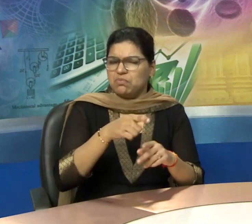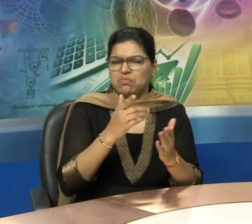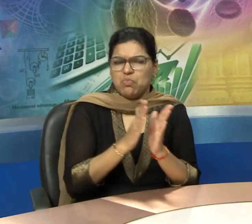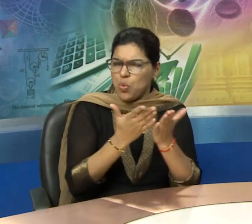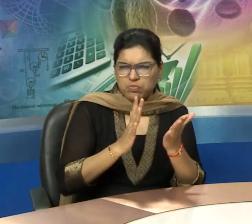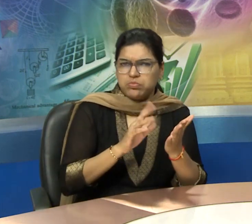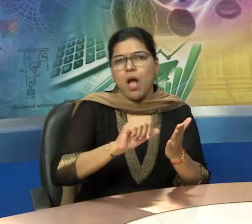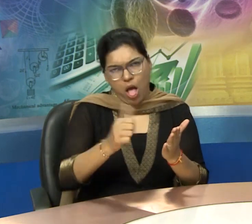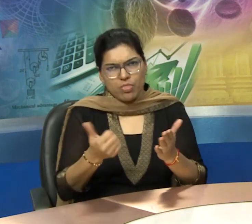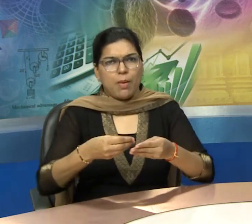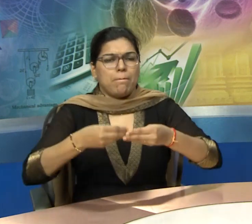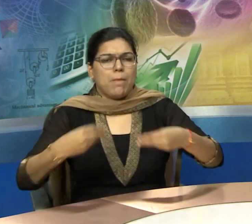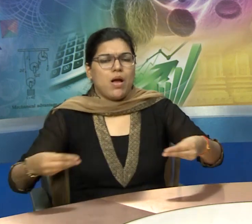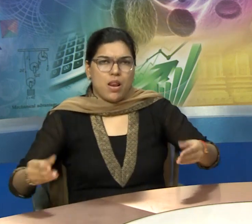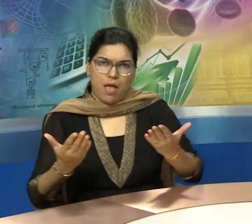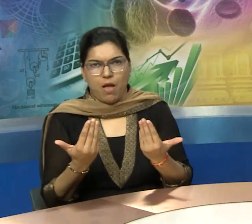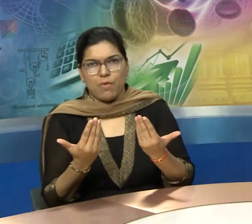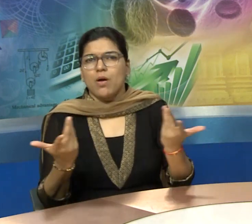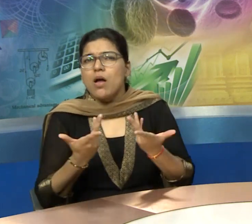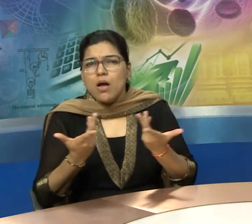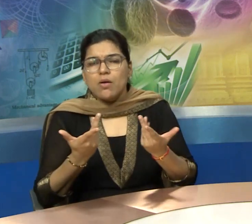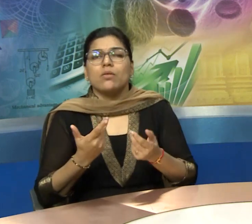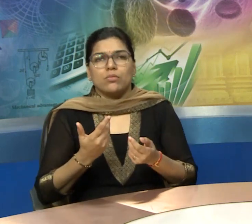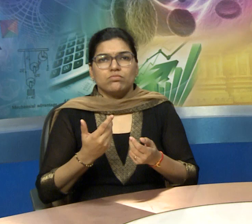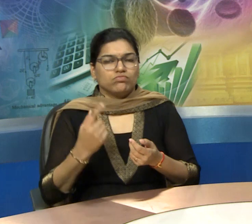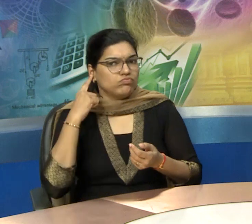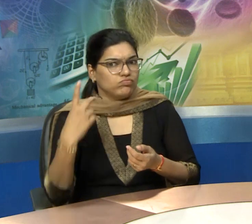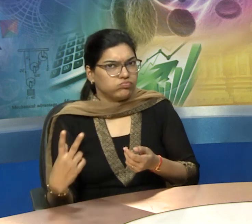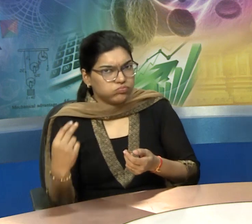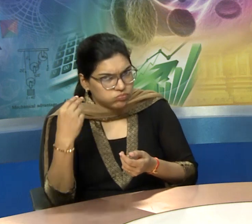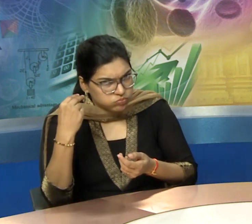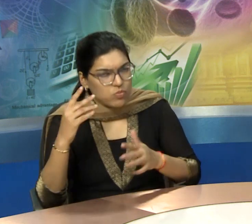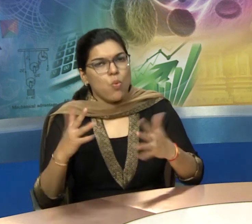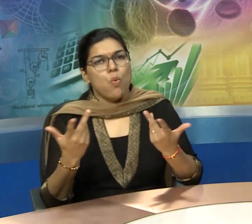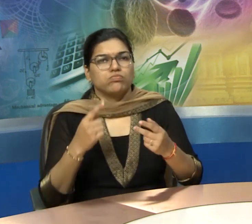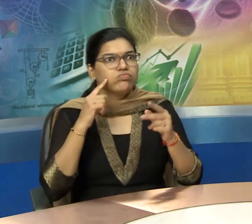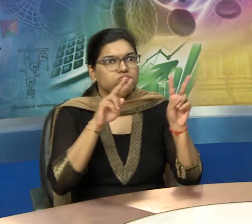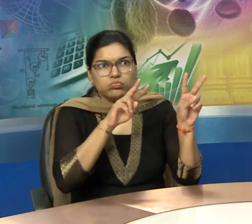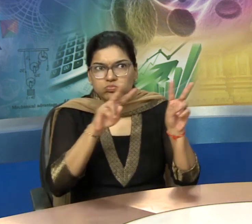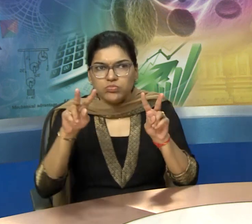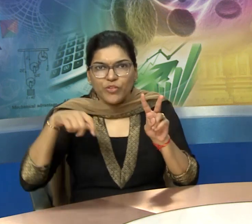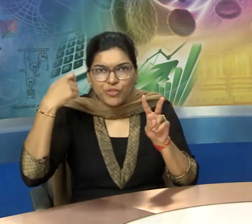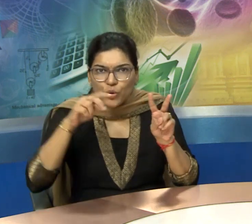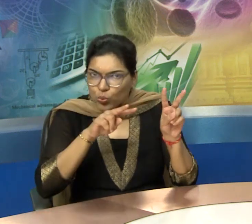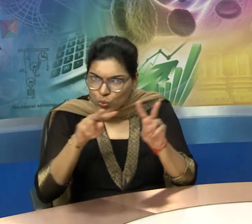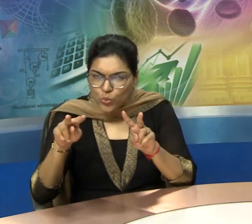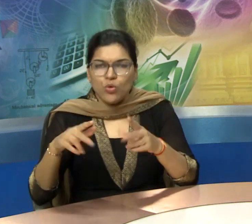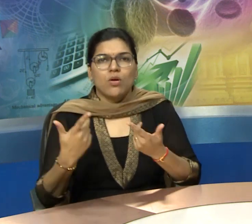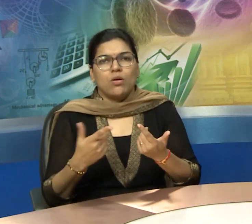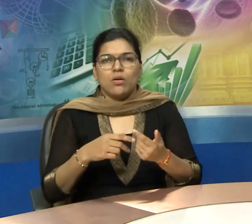we know that in libraries we stock books and reading materials so that